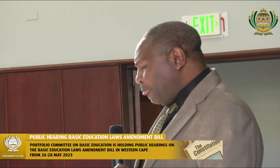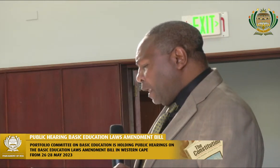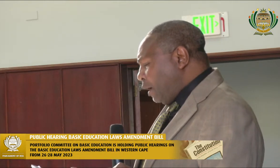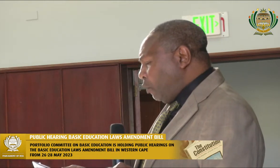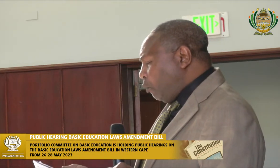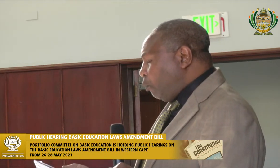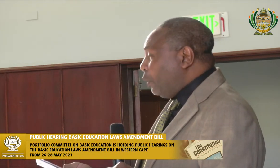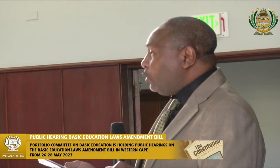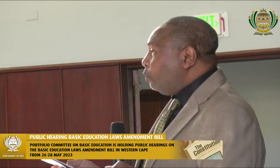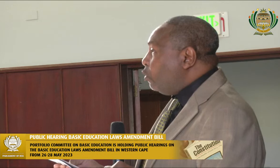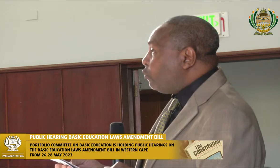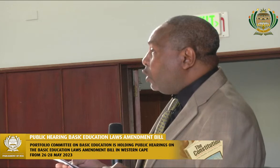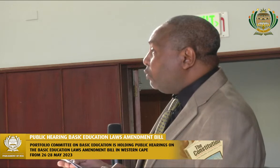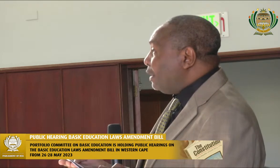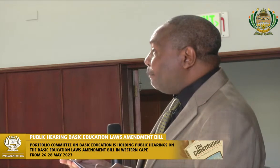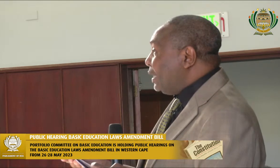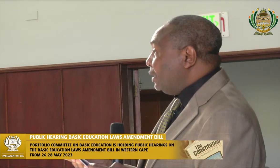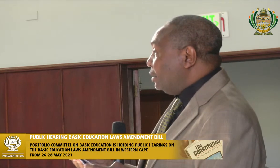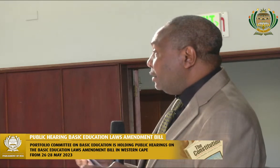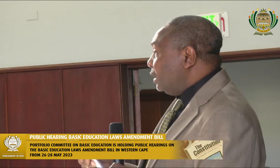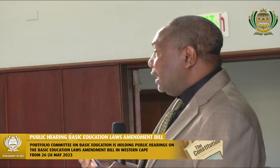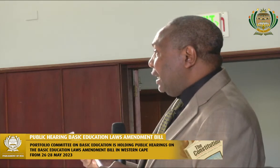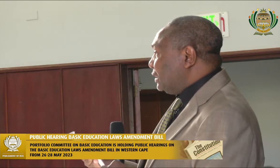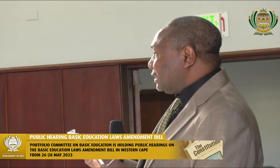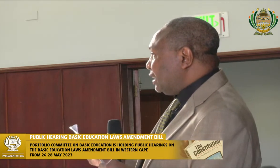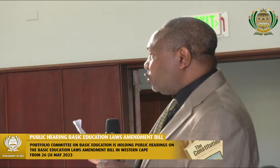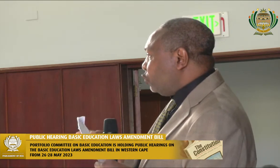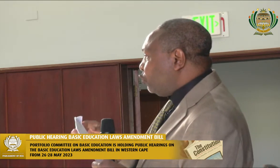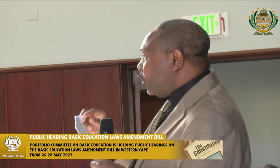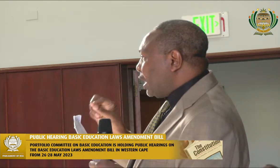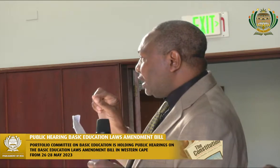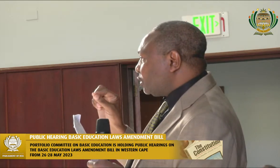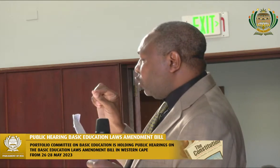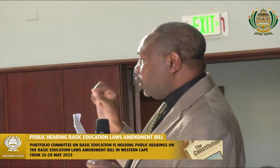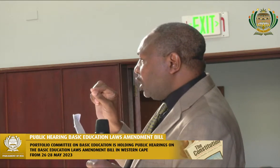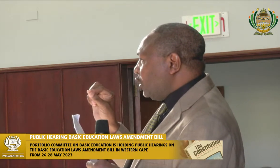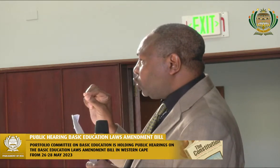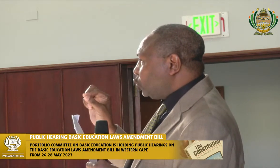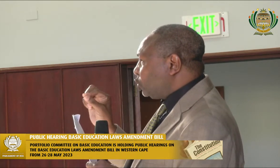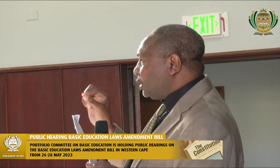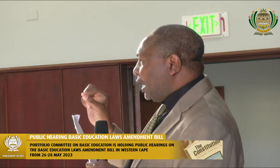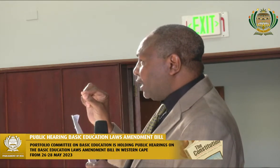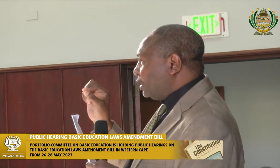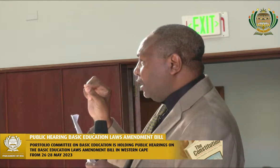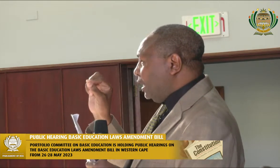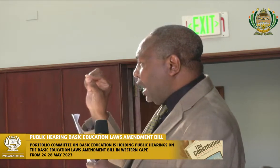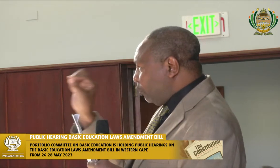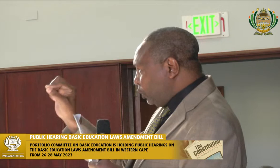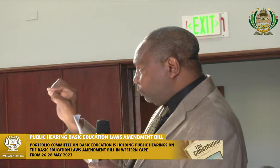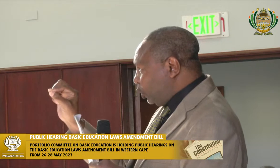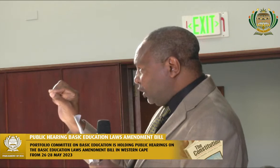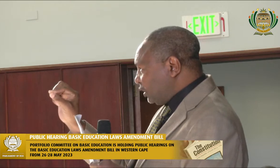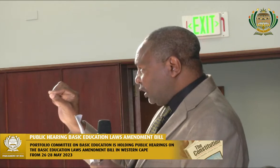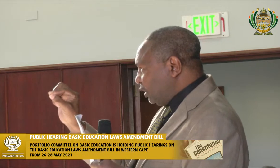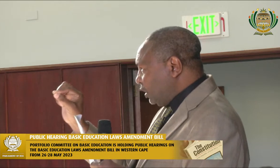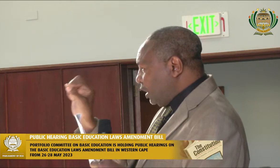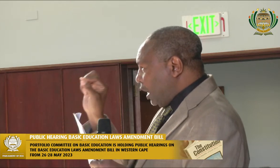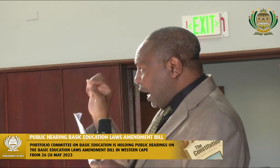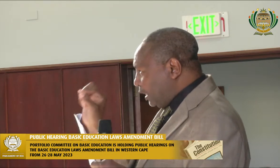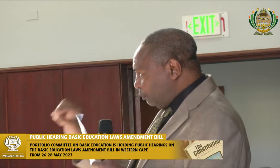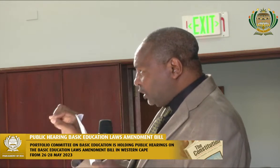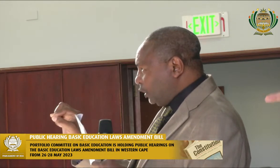approved. When you move on with the bill, it starts to focus on issues like language